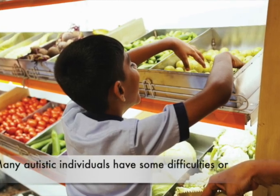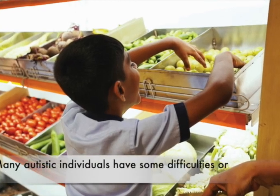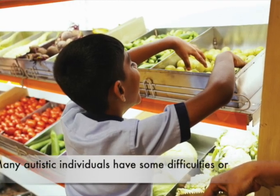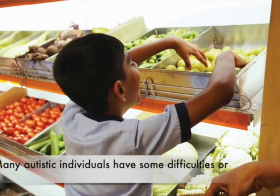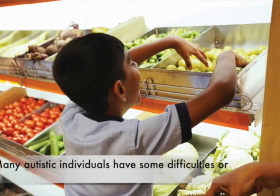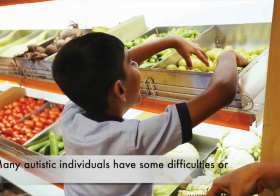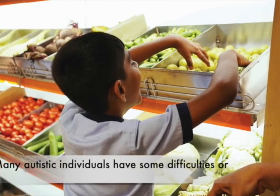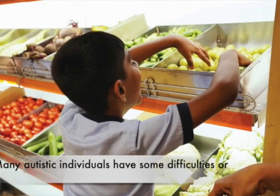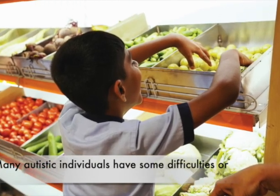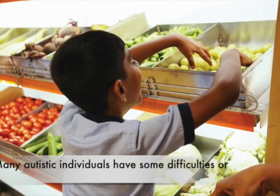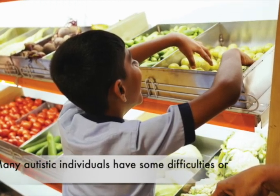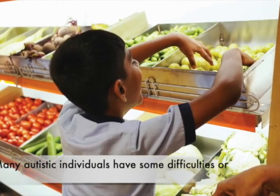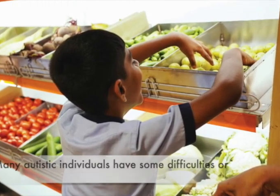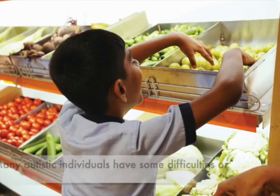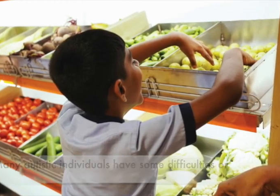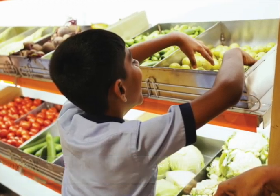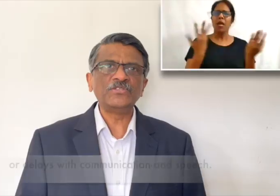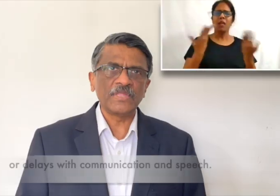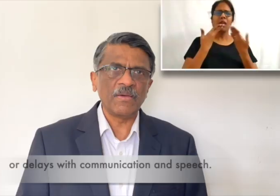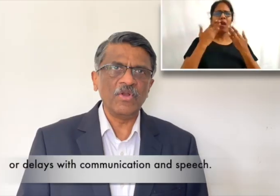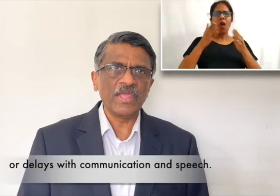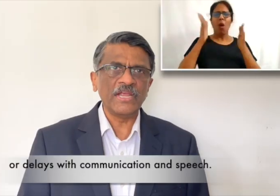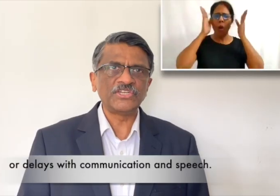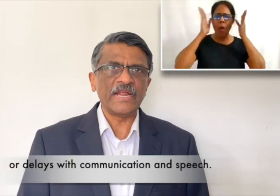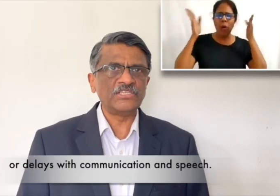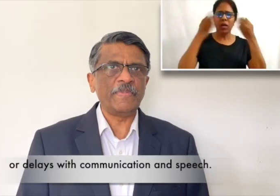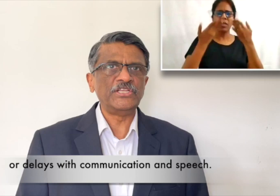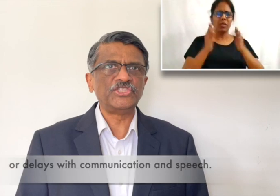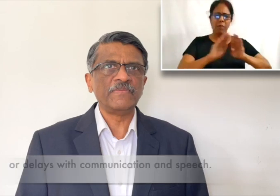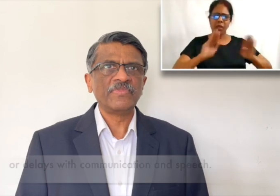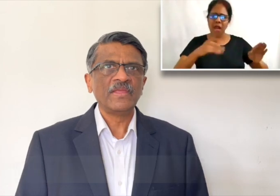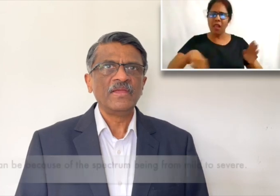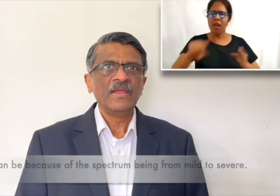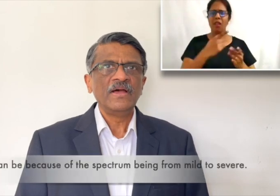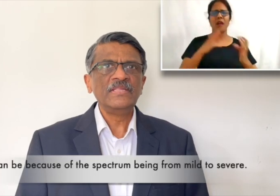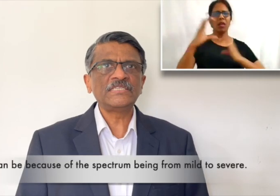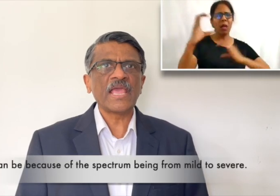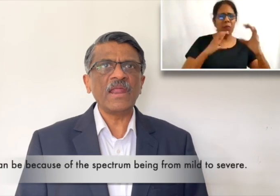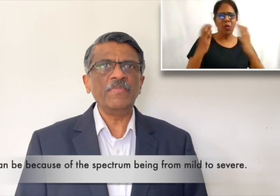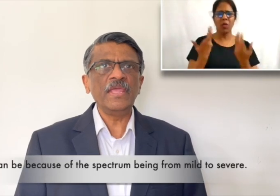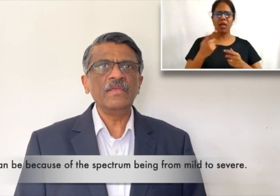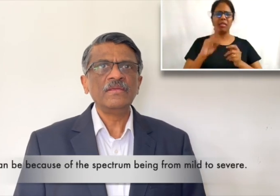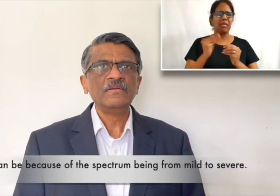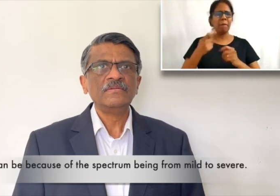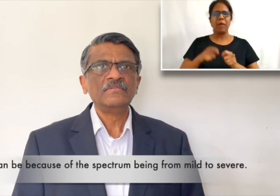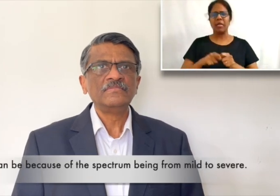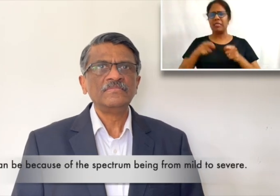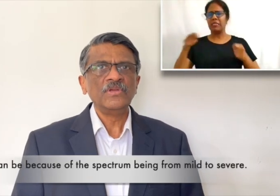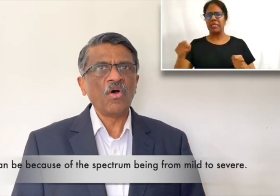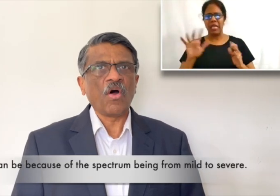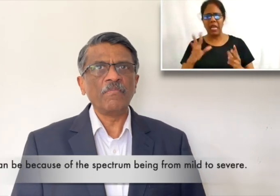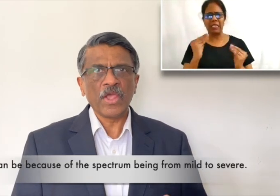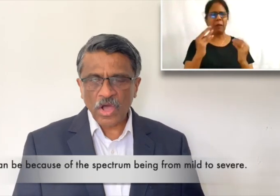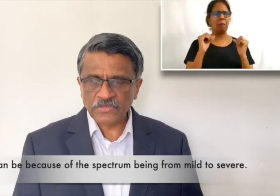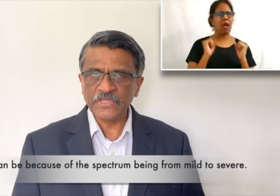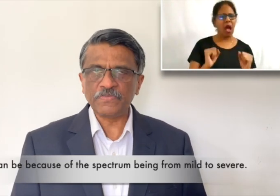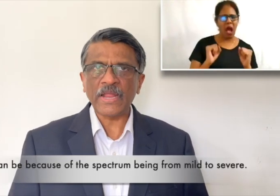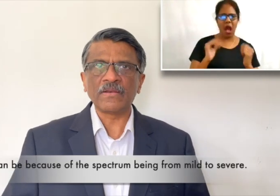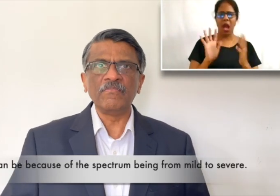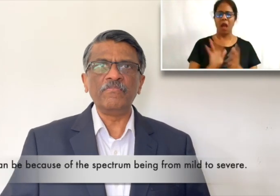some difficulties or delays with communication and speech. This can be on because of the spectrum being